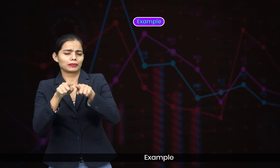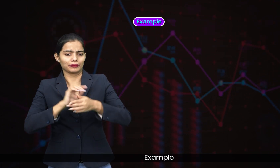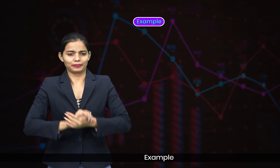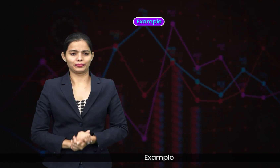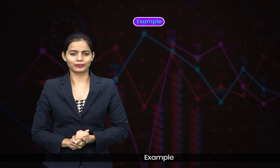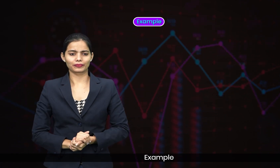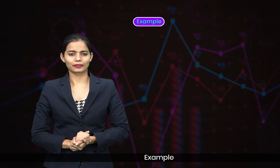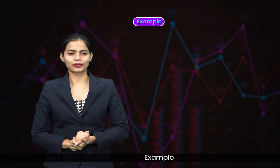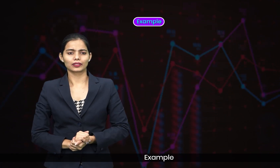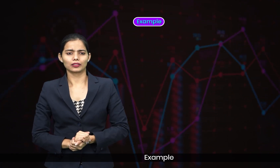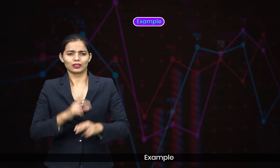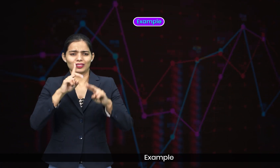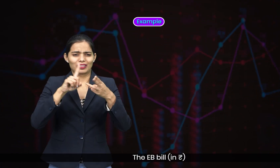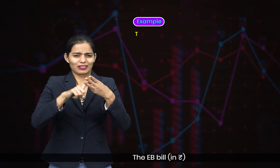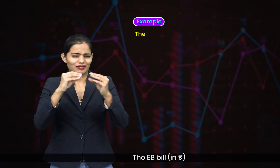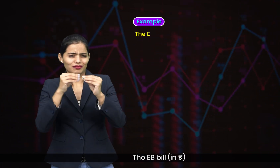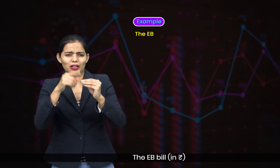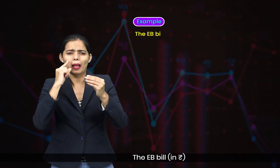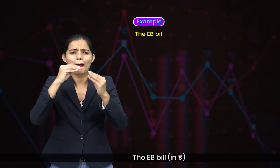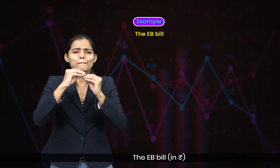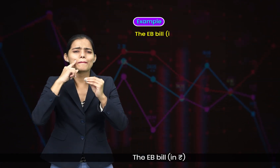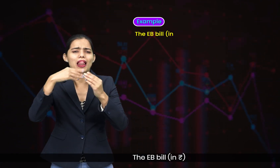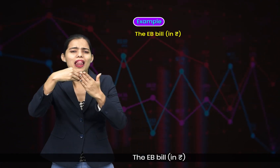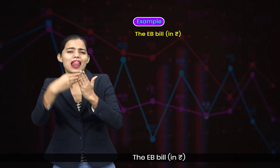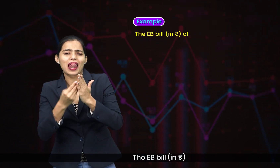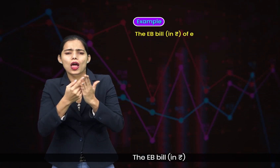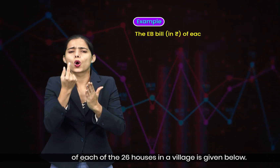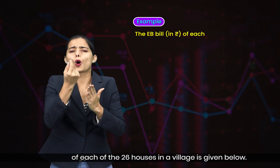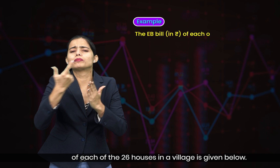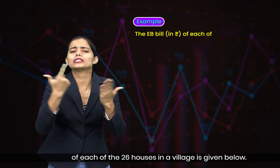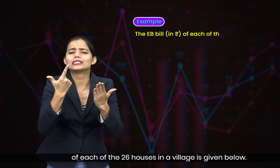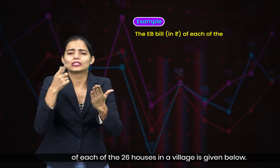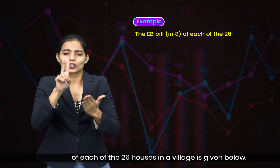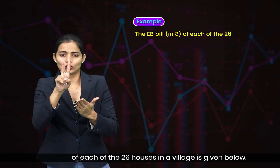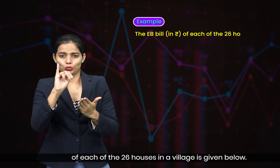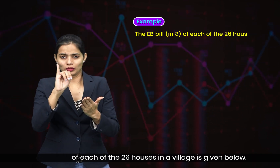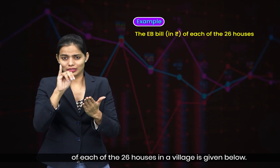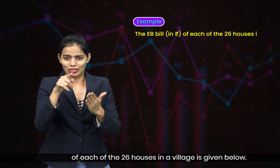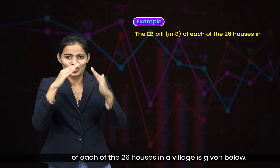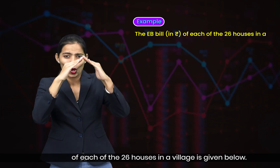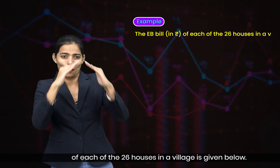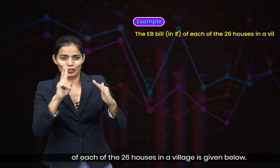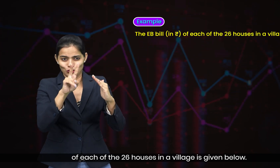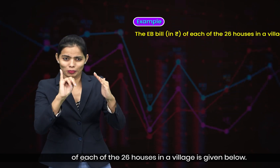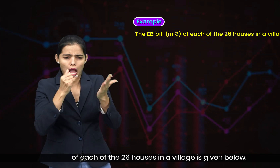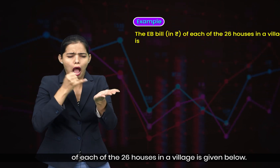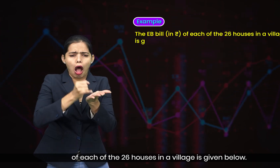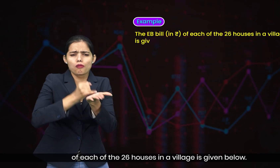Example: the EB bill in rupees of each of the 26 houses in a village is